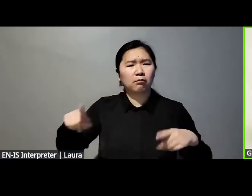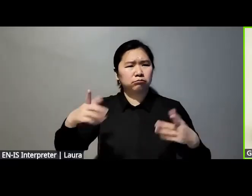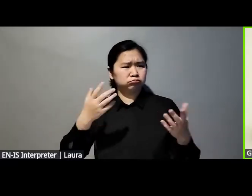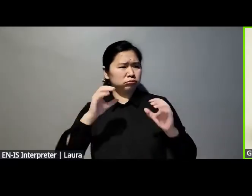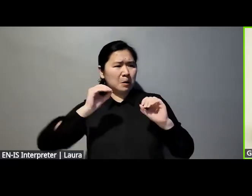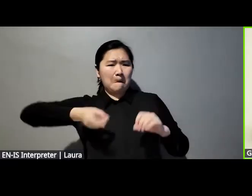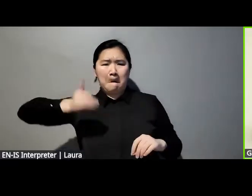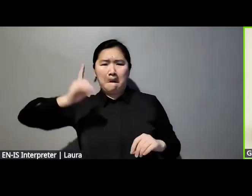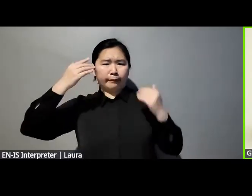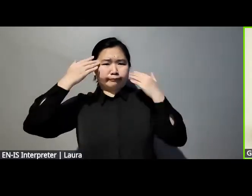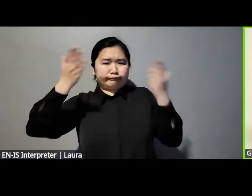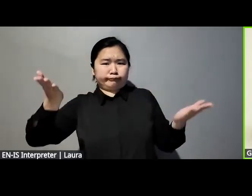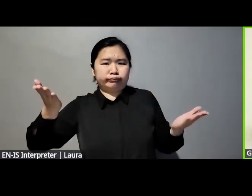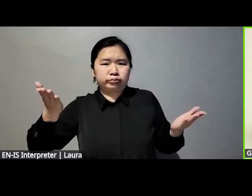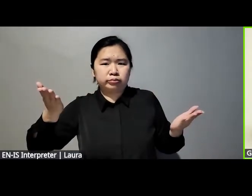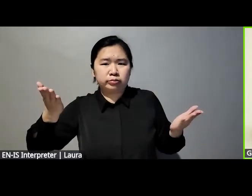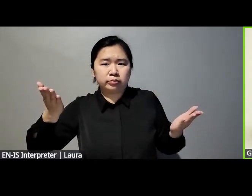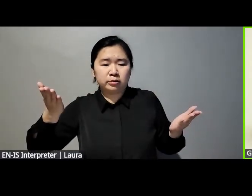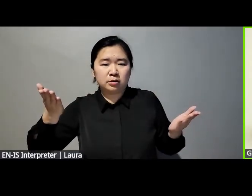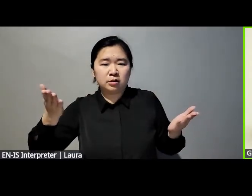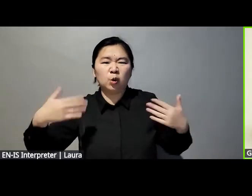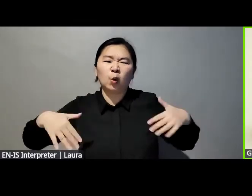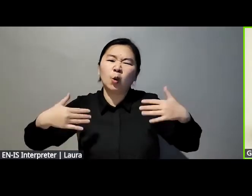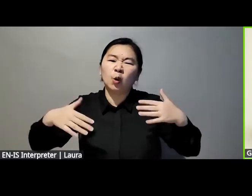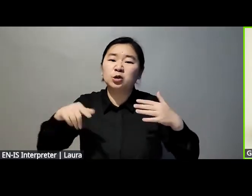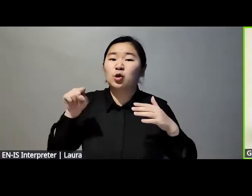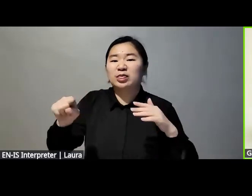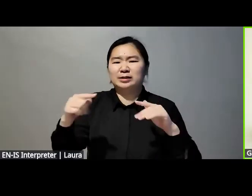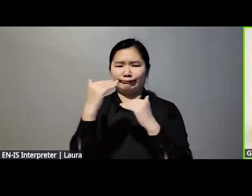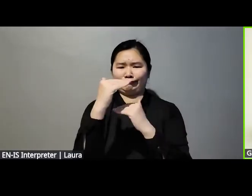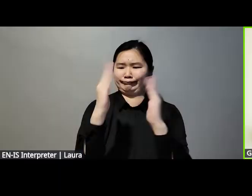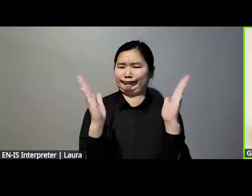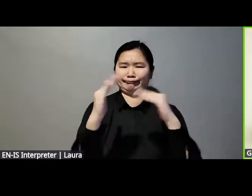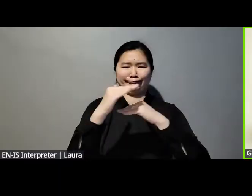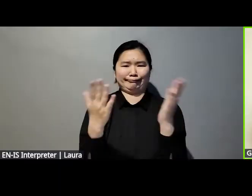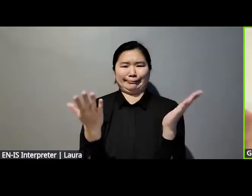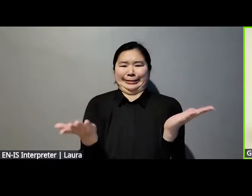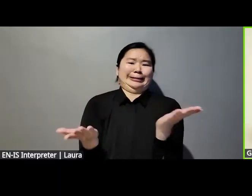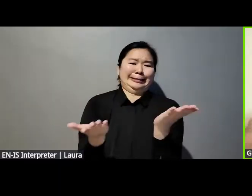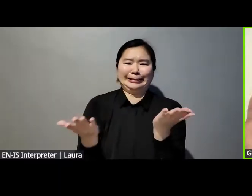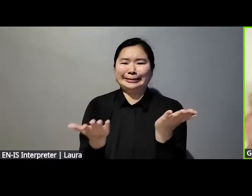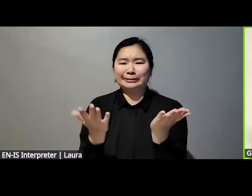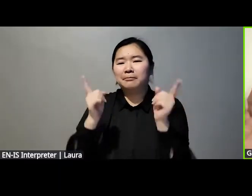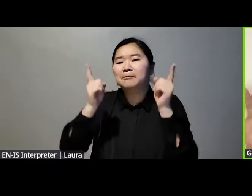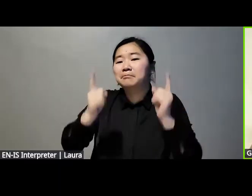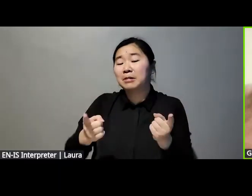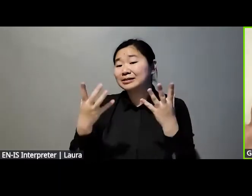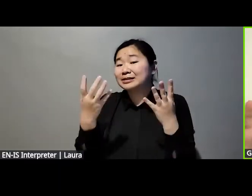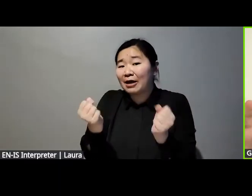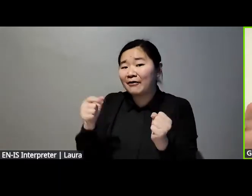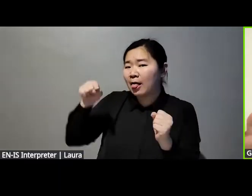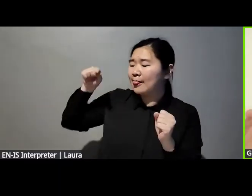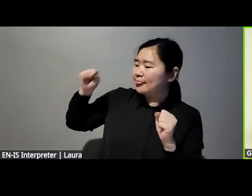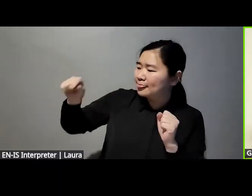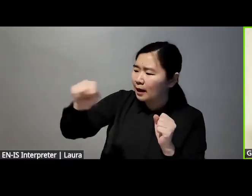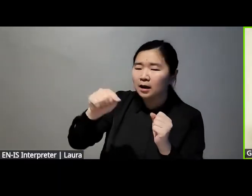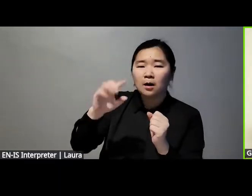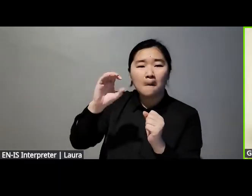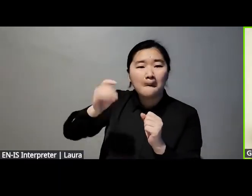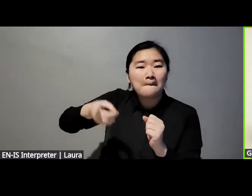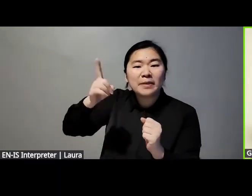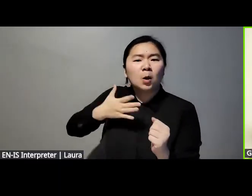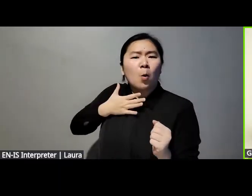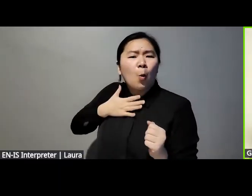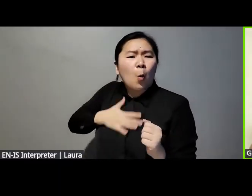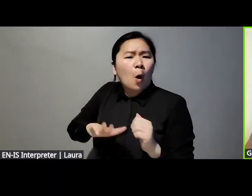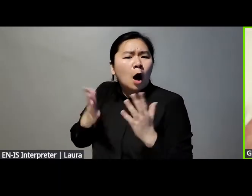DID program demonstrated what happens when you make OPD leadership the cornerstone of your development work. And it